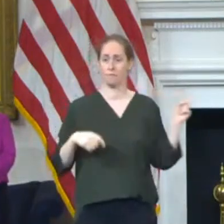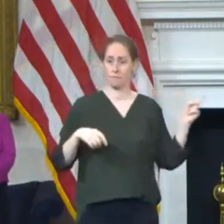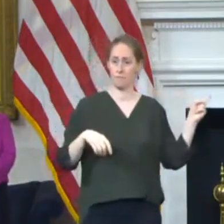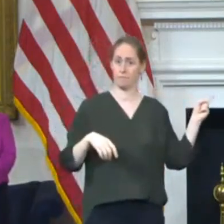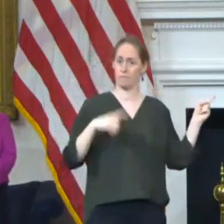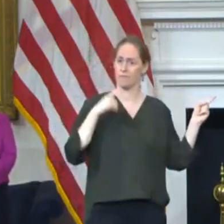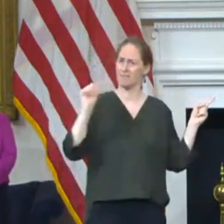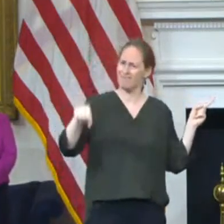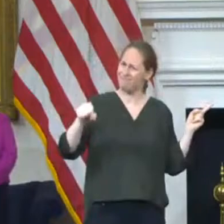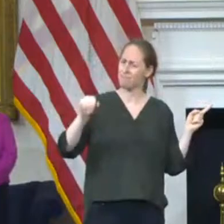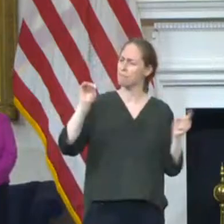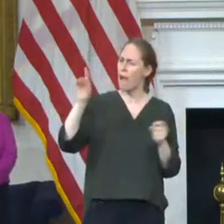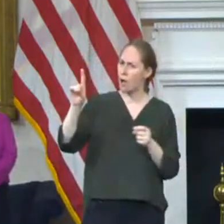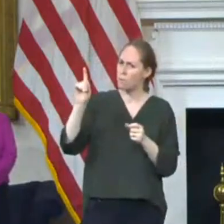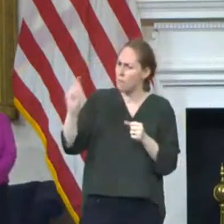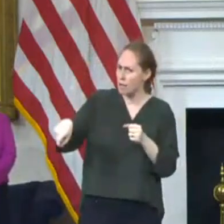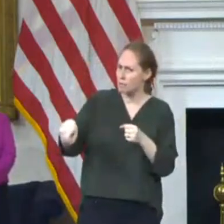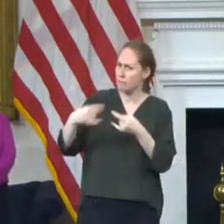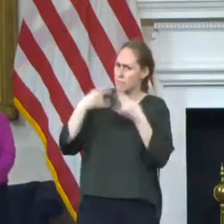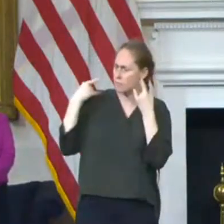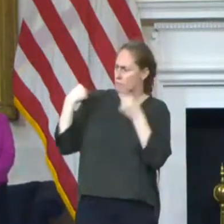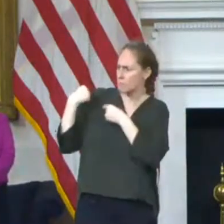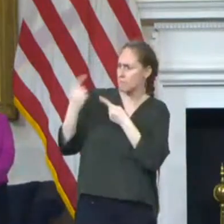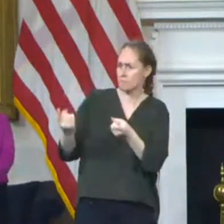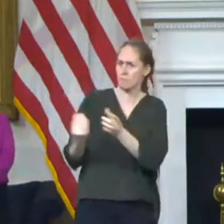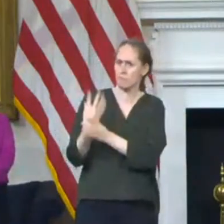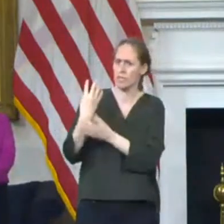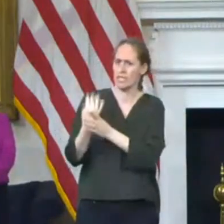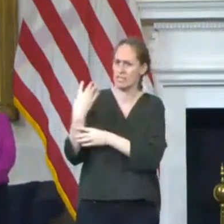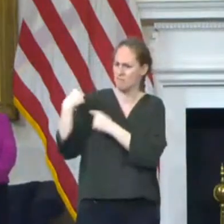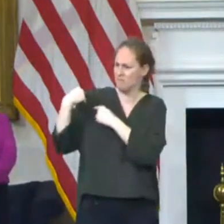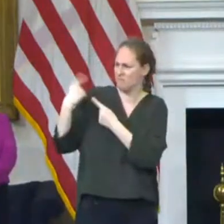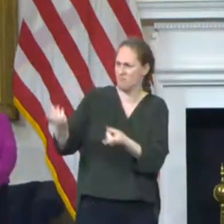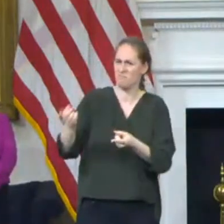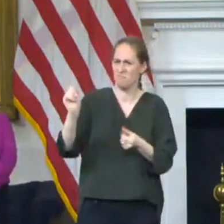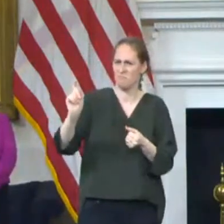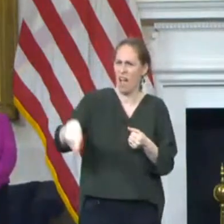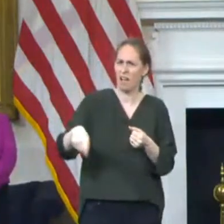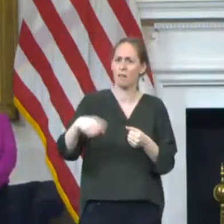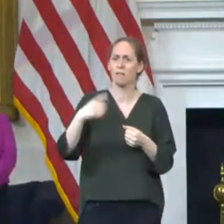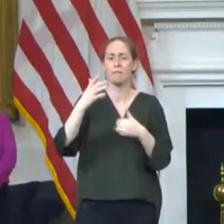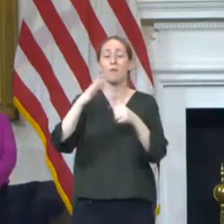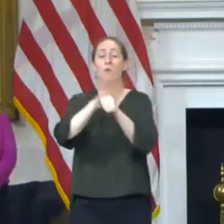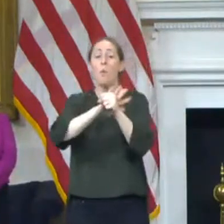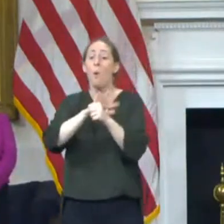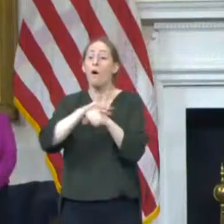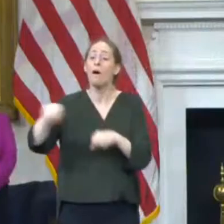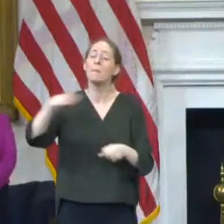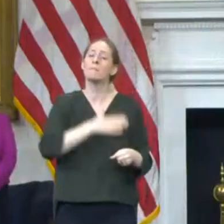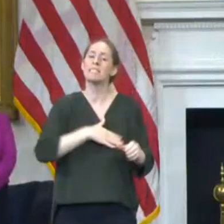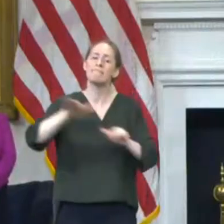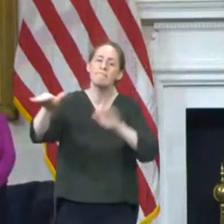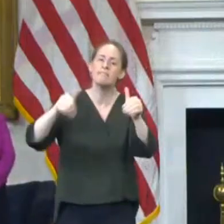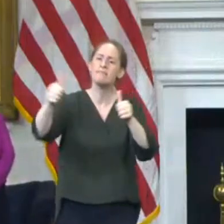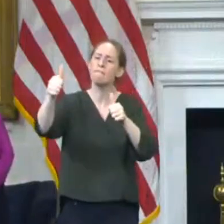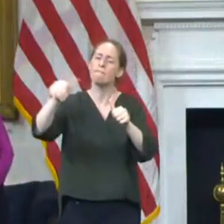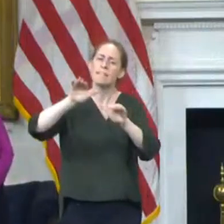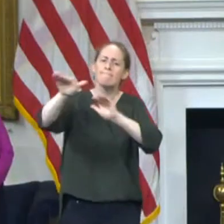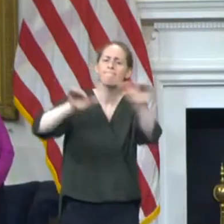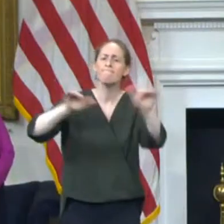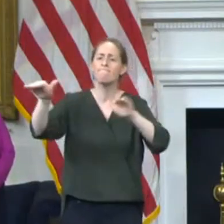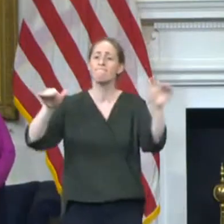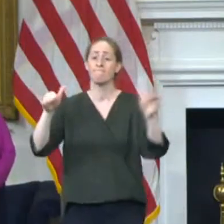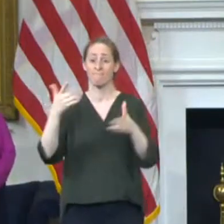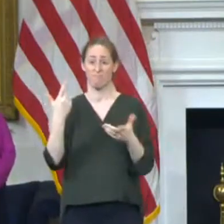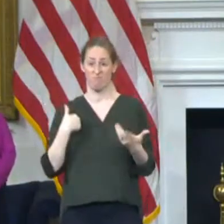order, which has been in effect since the spring, and we've been calling on our local leaders to help enforce that because they have not been, I think,